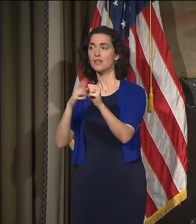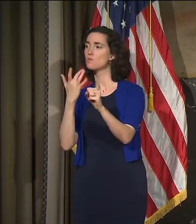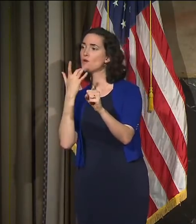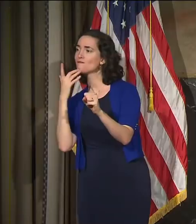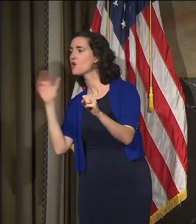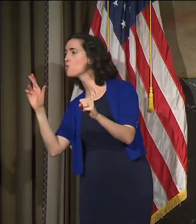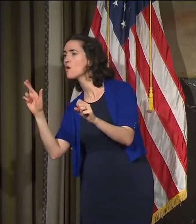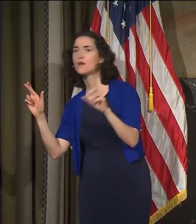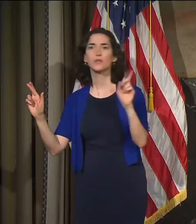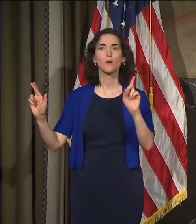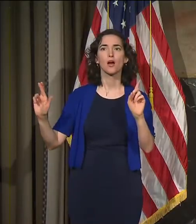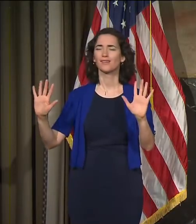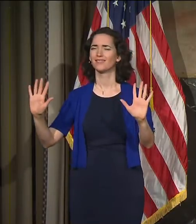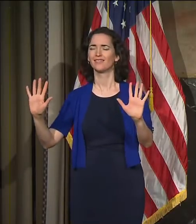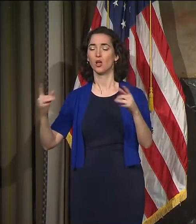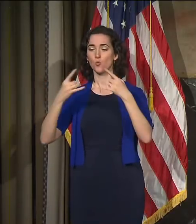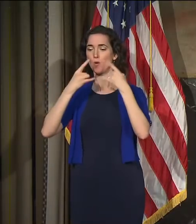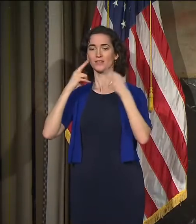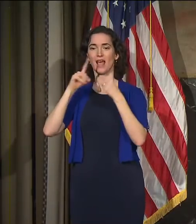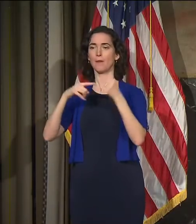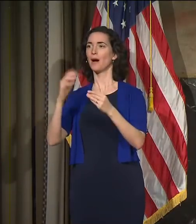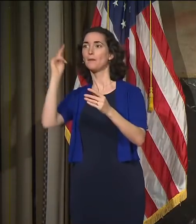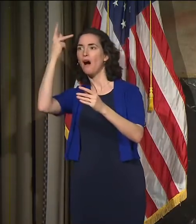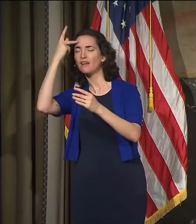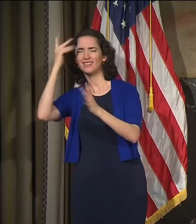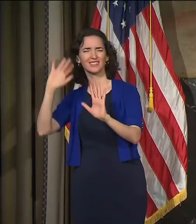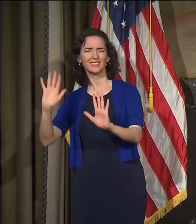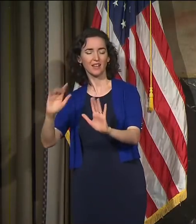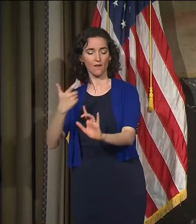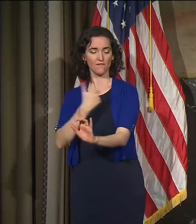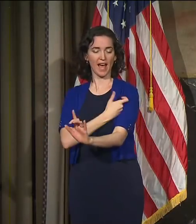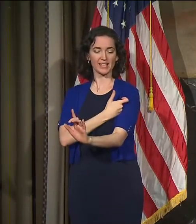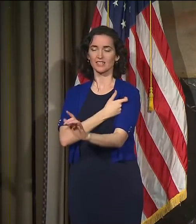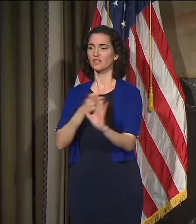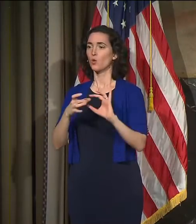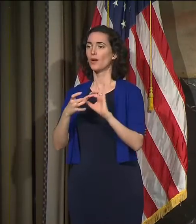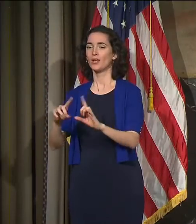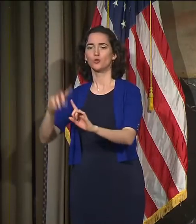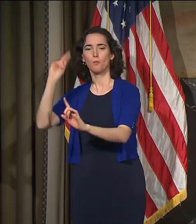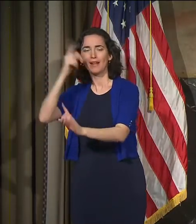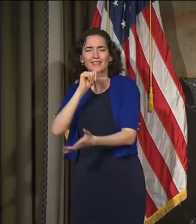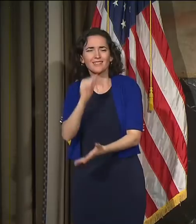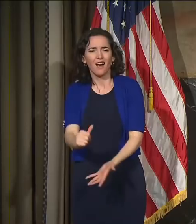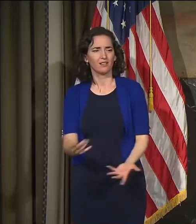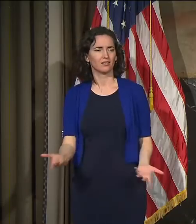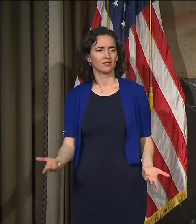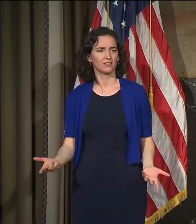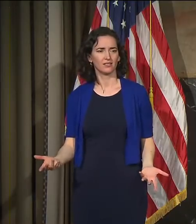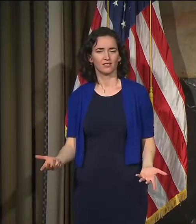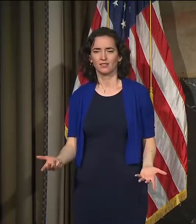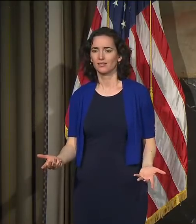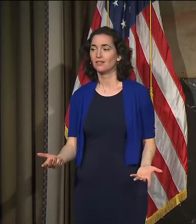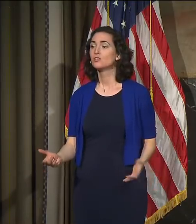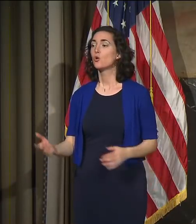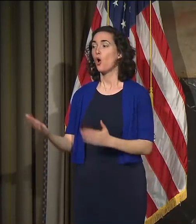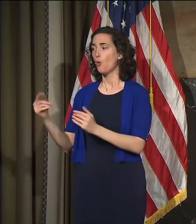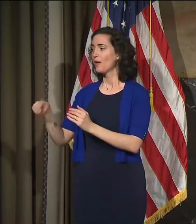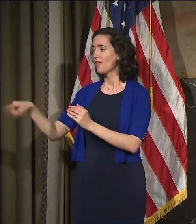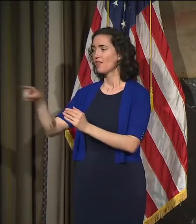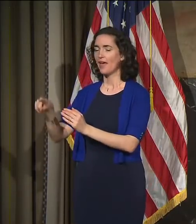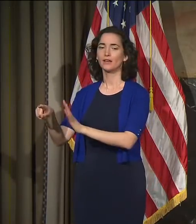nothing partisan about the mask. There's nothing partisan about the vaccine. And so hopefully they